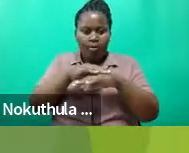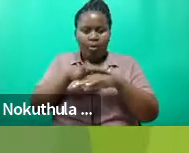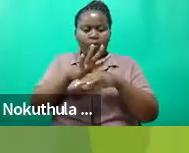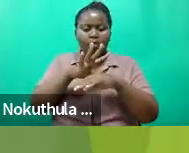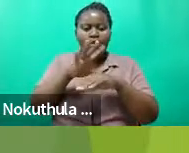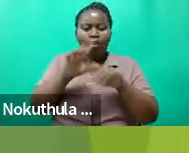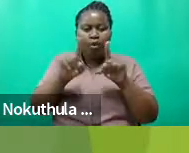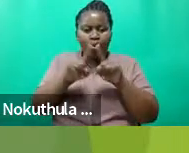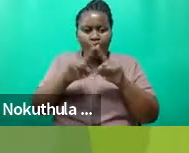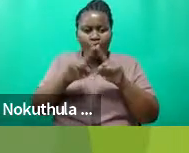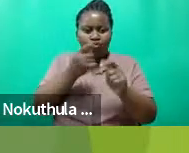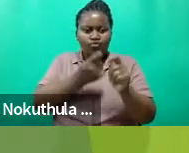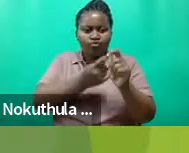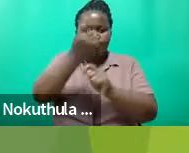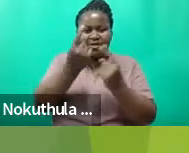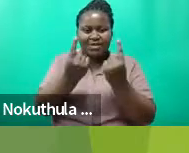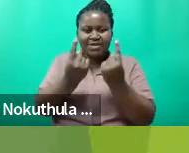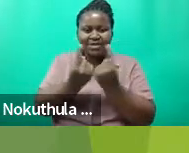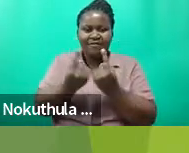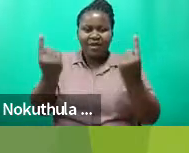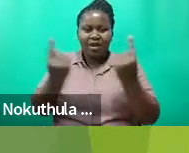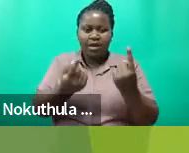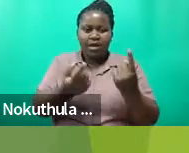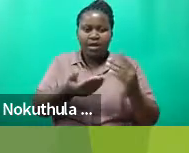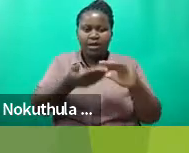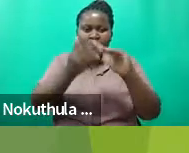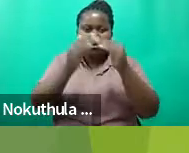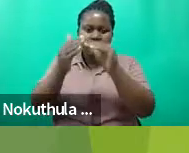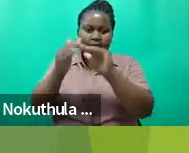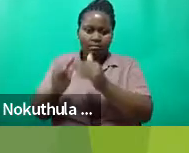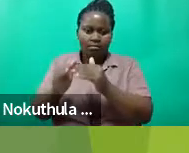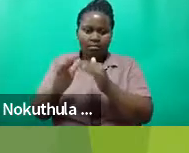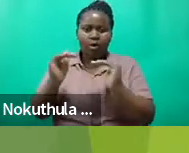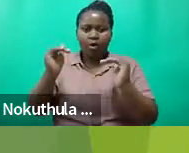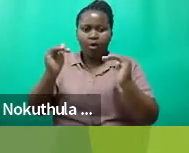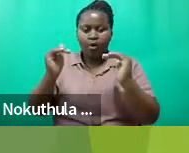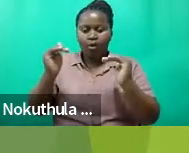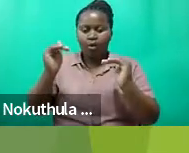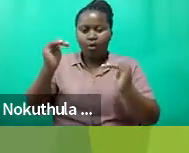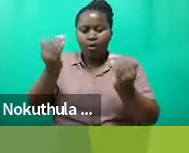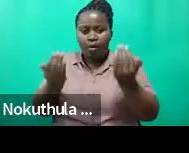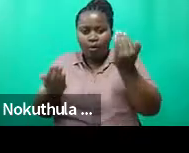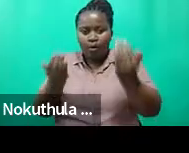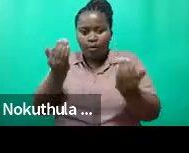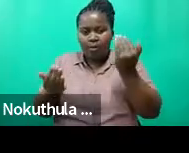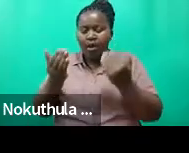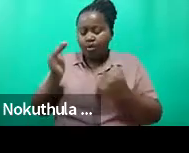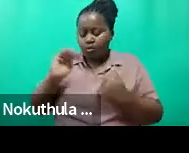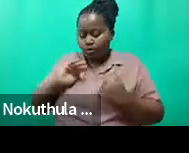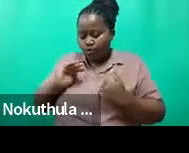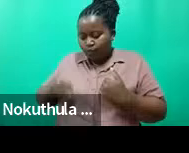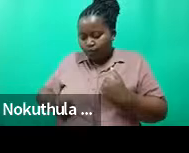treated differently by the society compared to female counterparts. Thank you.